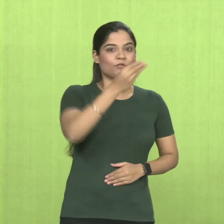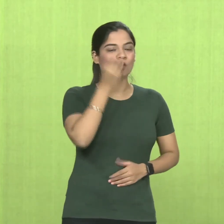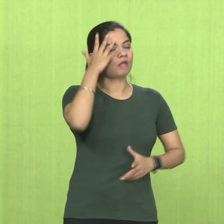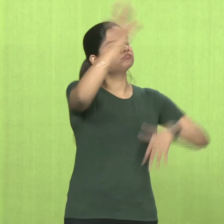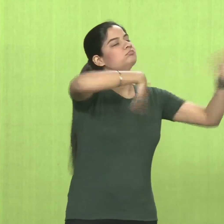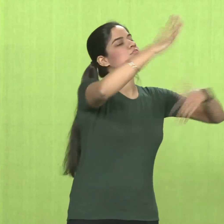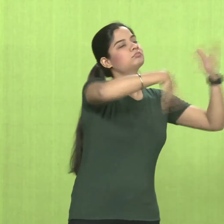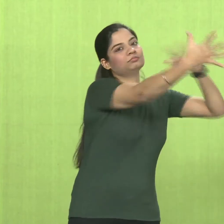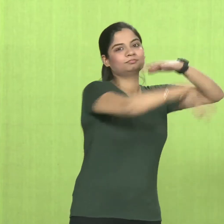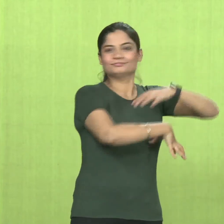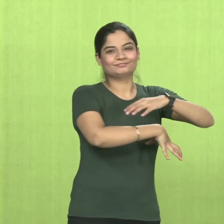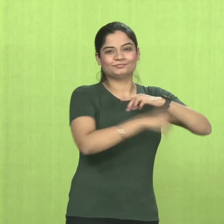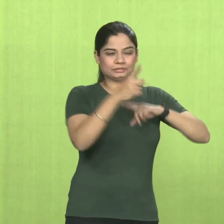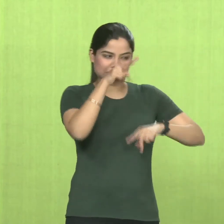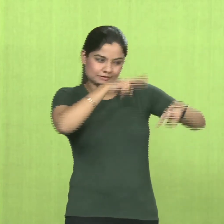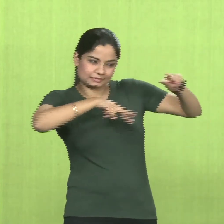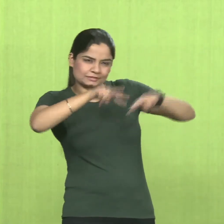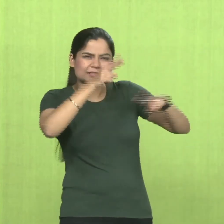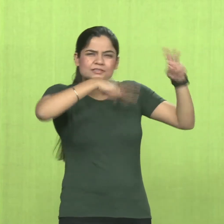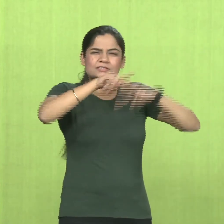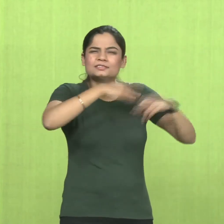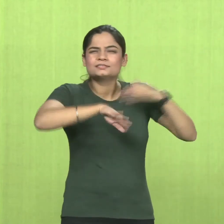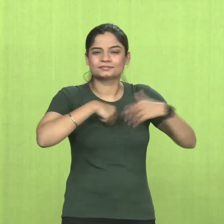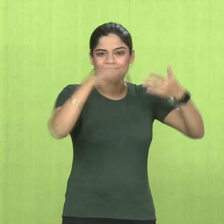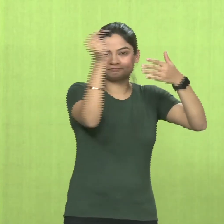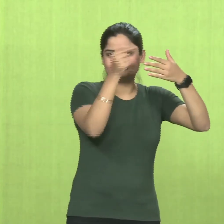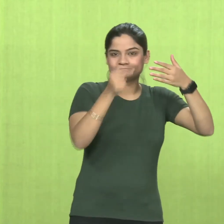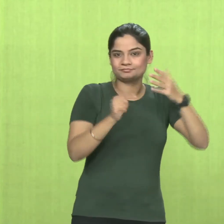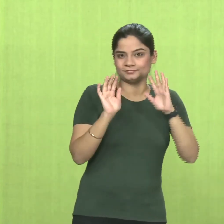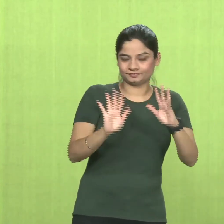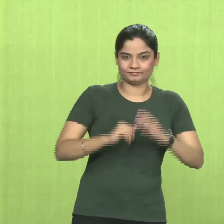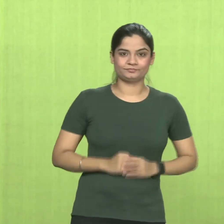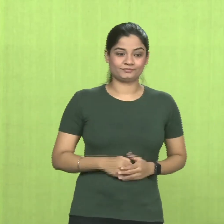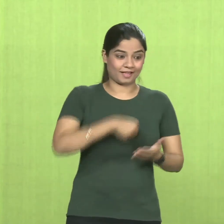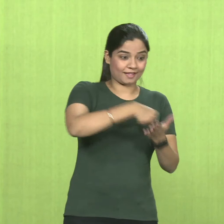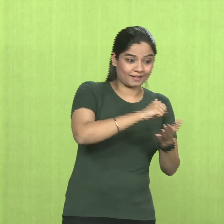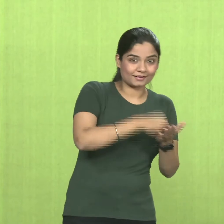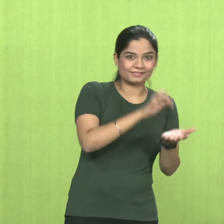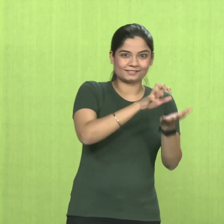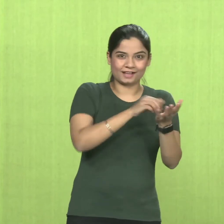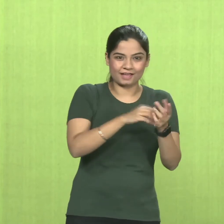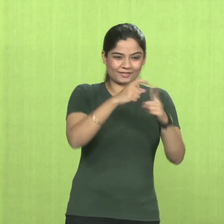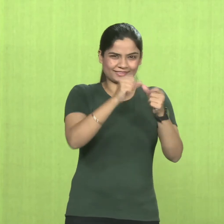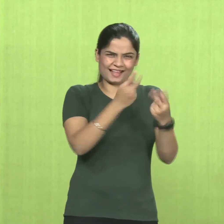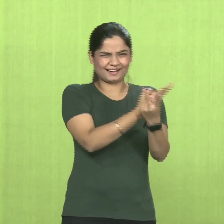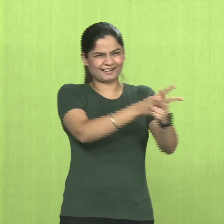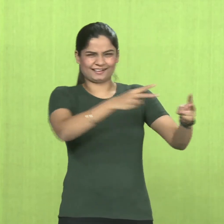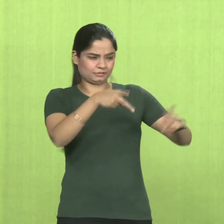discuss. We have to remember the selection process, be it of pulses, wheat and rice. We have